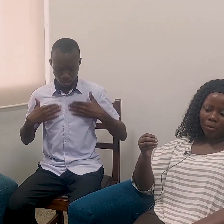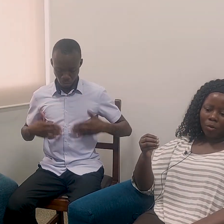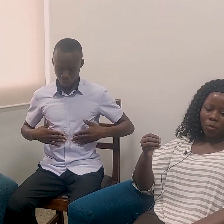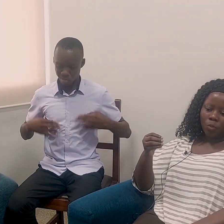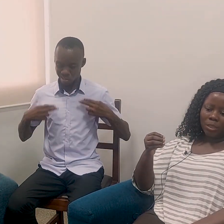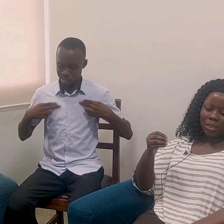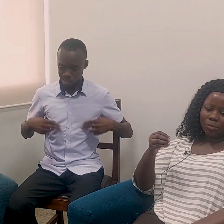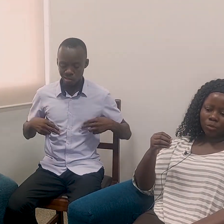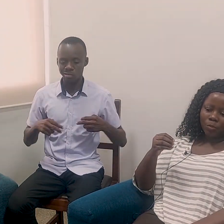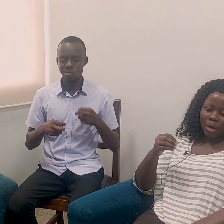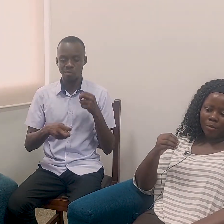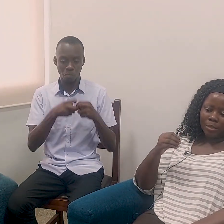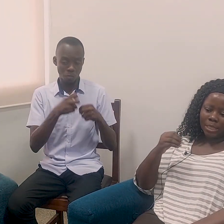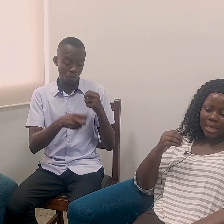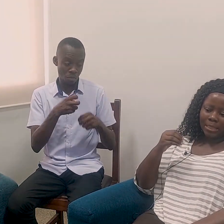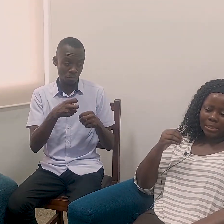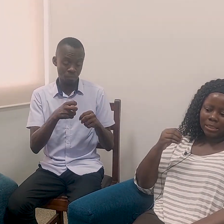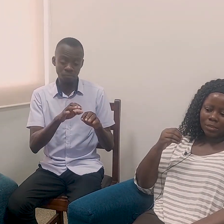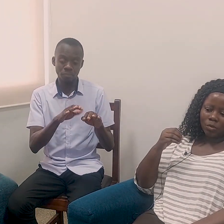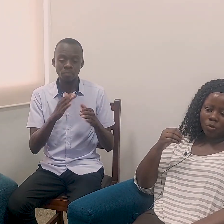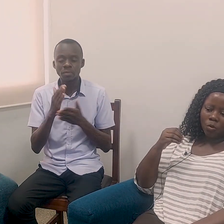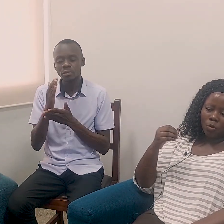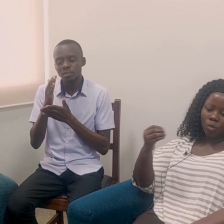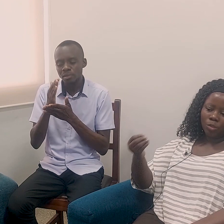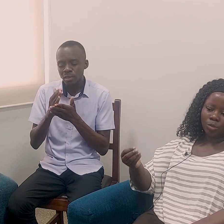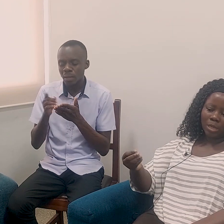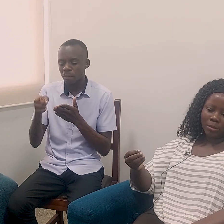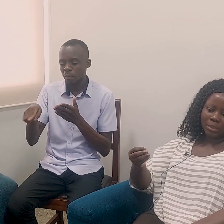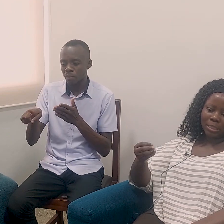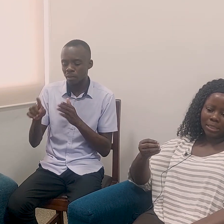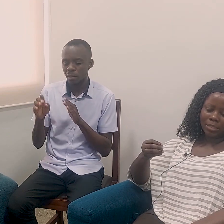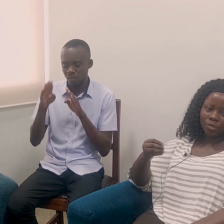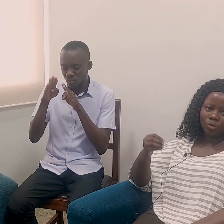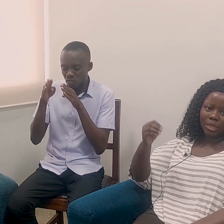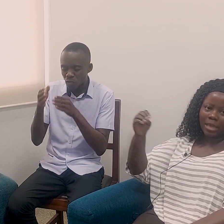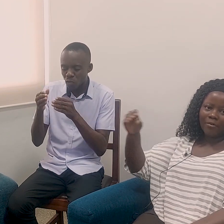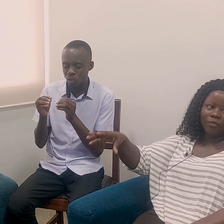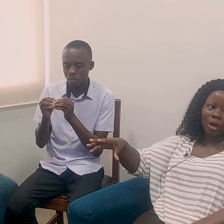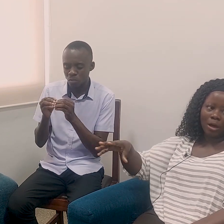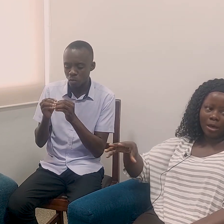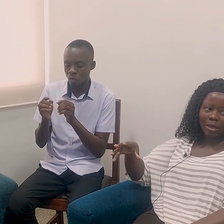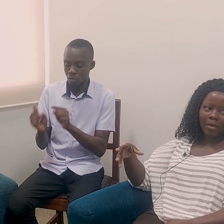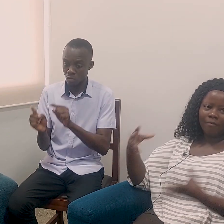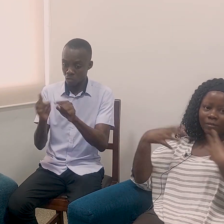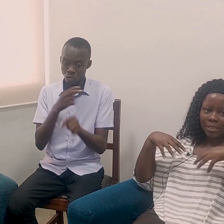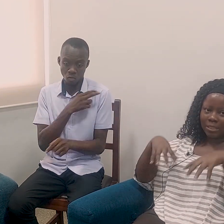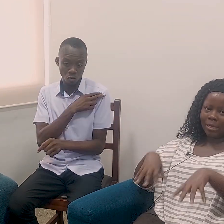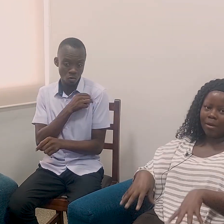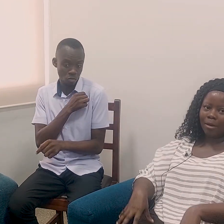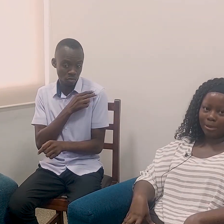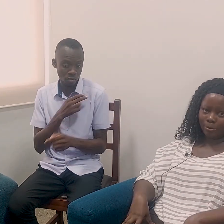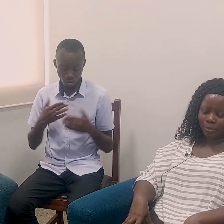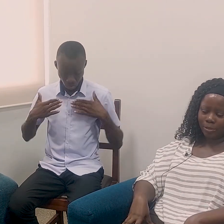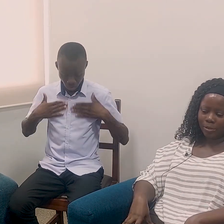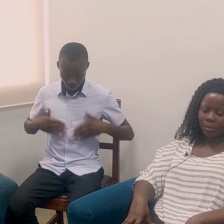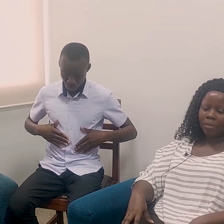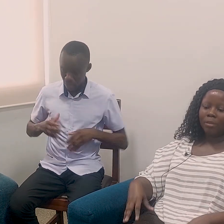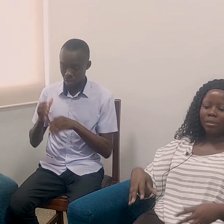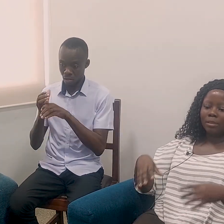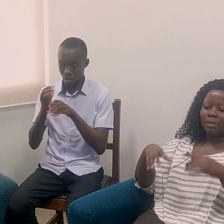Somehow we seem to prioritize going to health centers to care for our physical